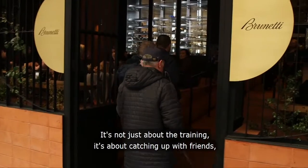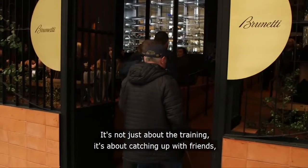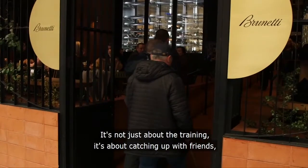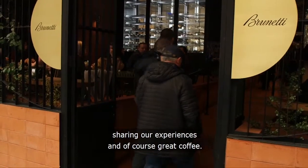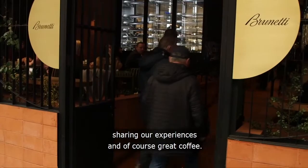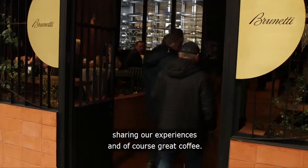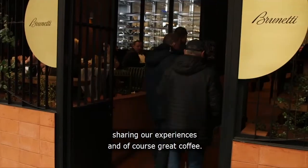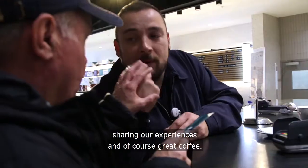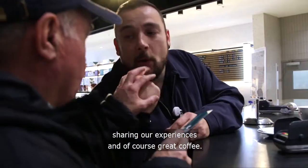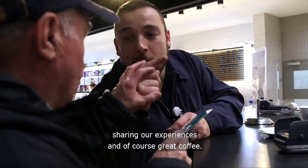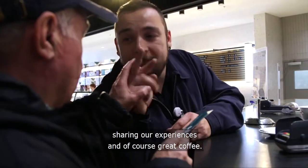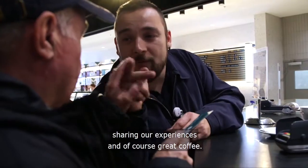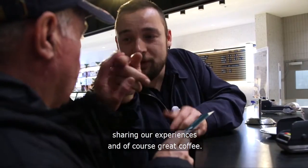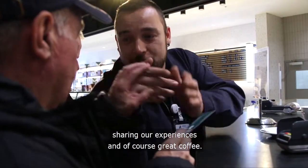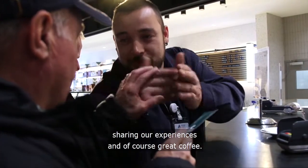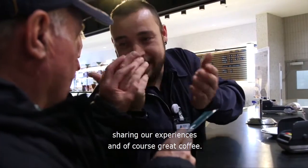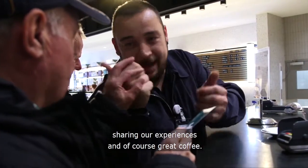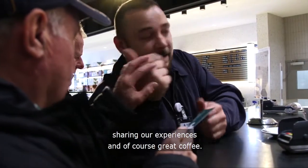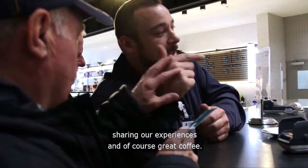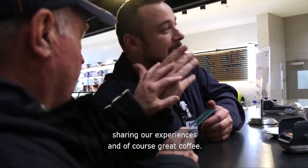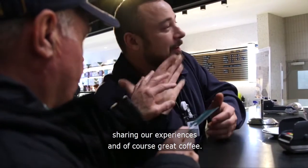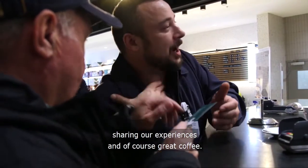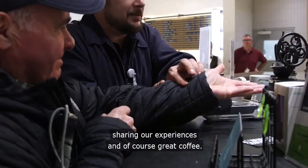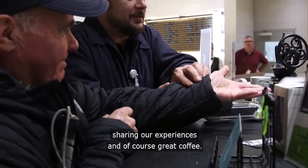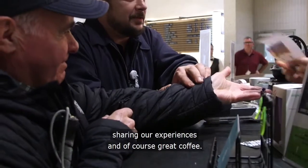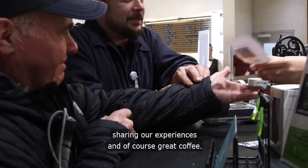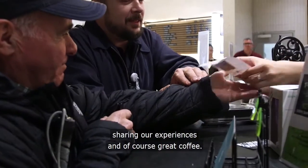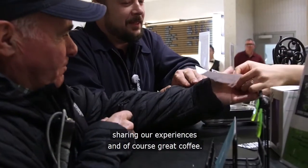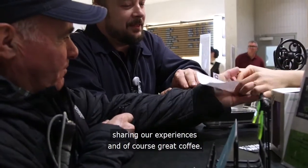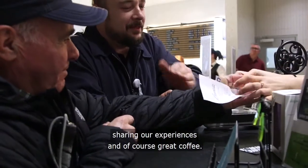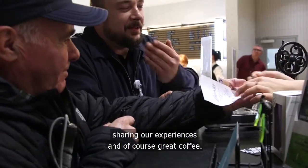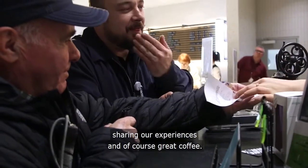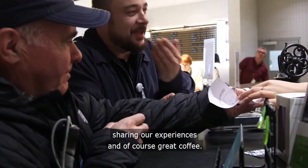sharing our experiences, and of course, great coffee.